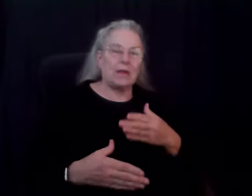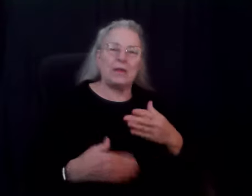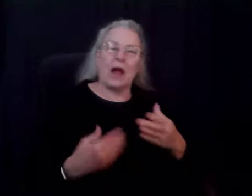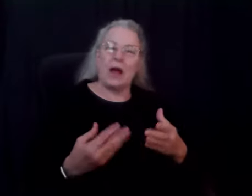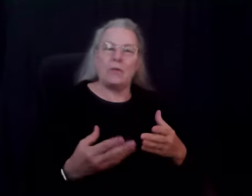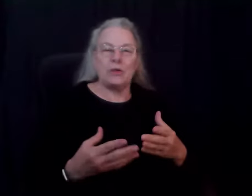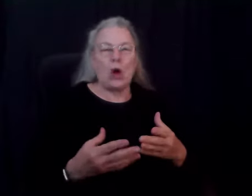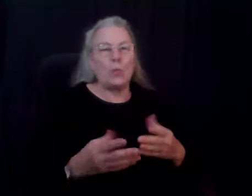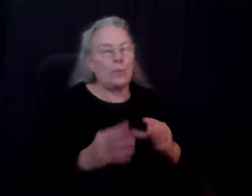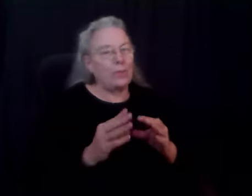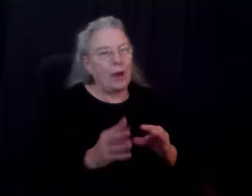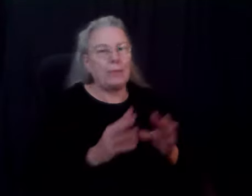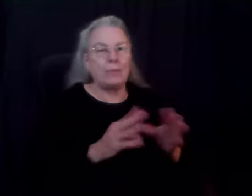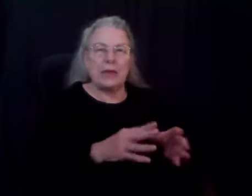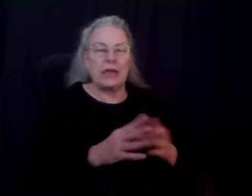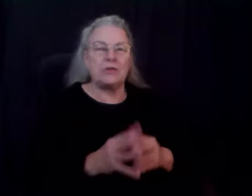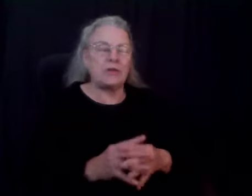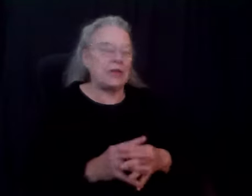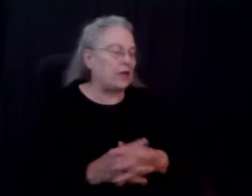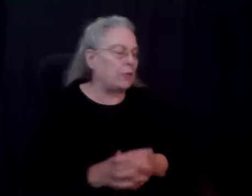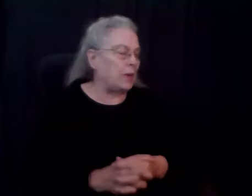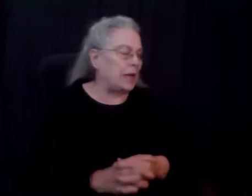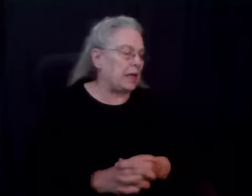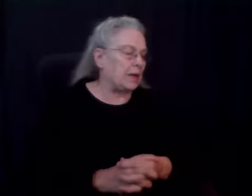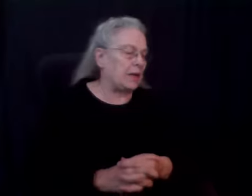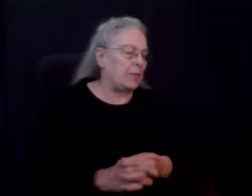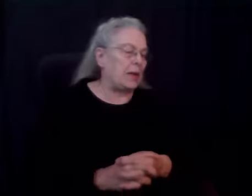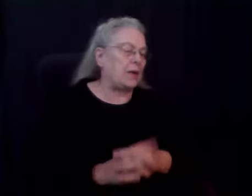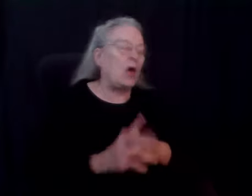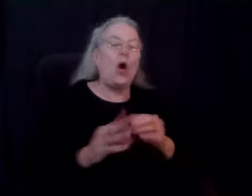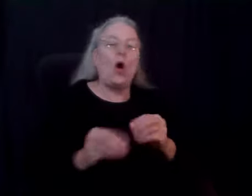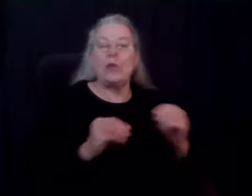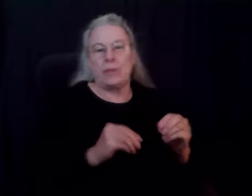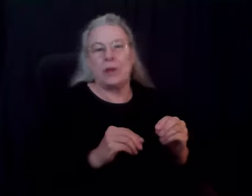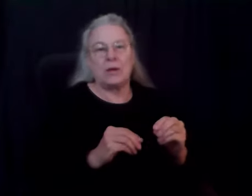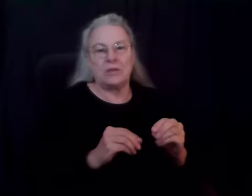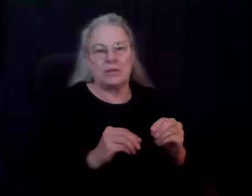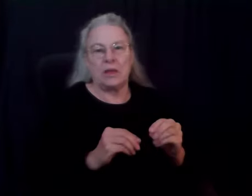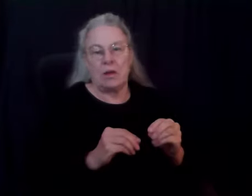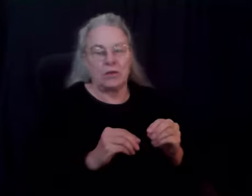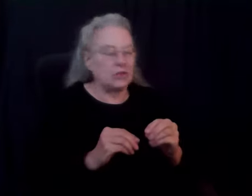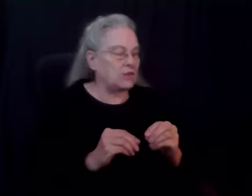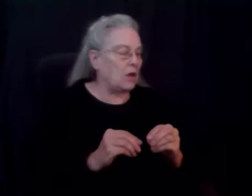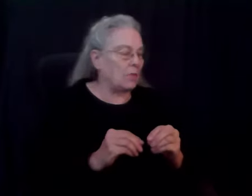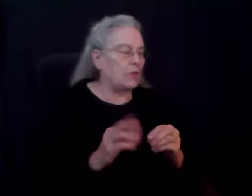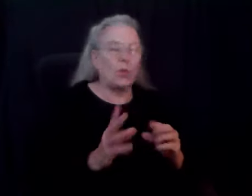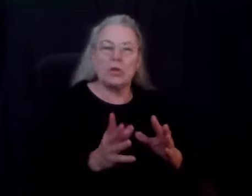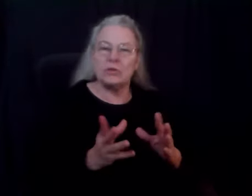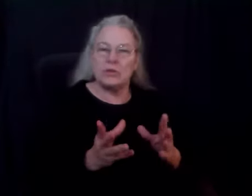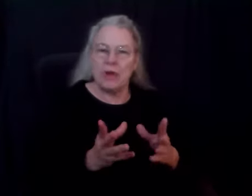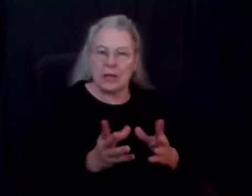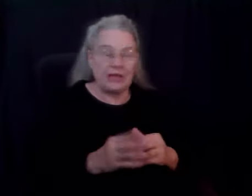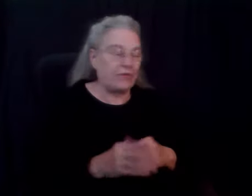I would go probably into the intermediate a little bit, only because it's a longer song, but the words are not